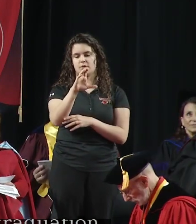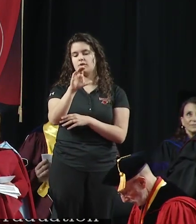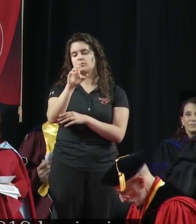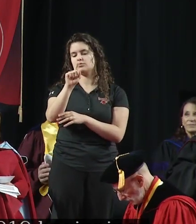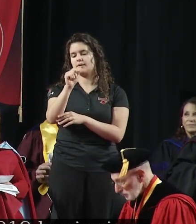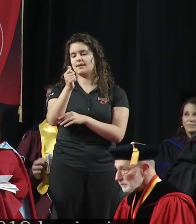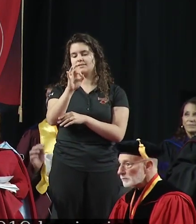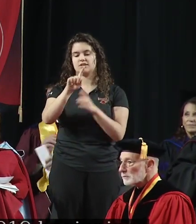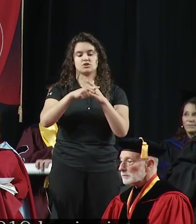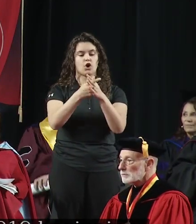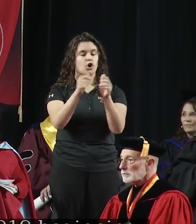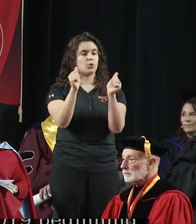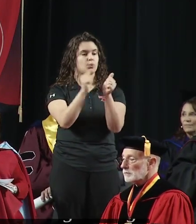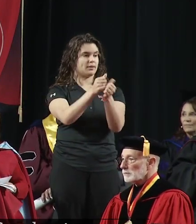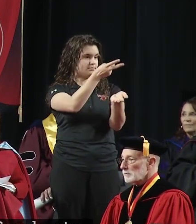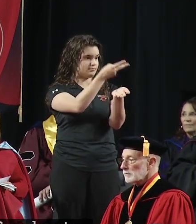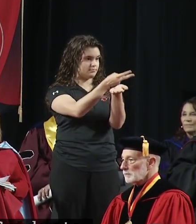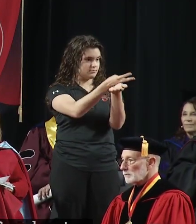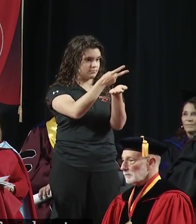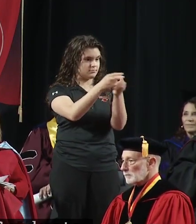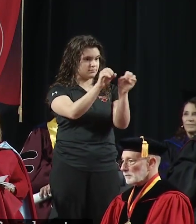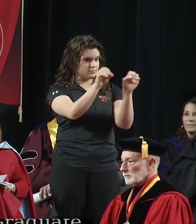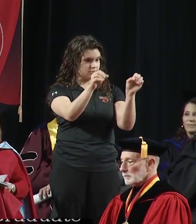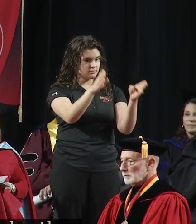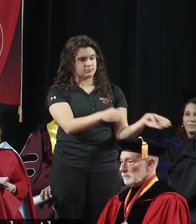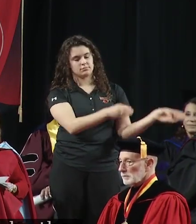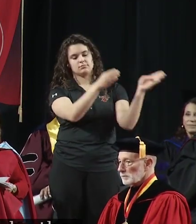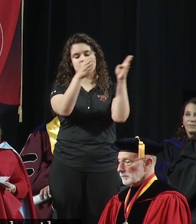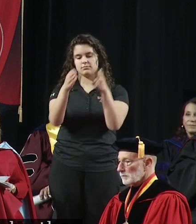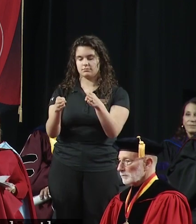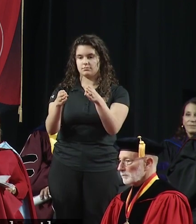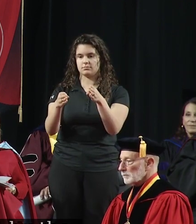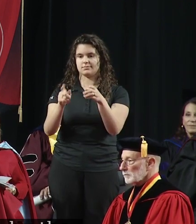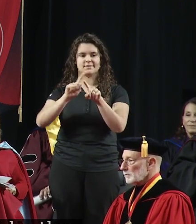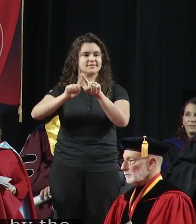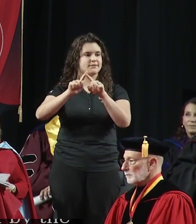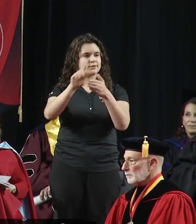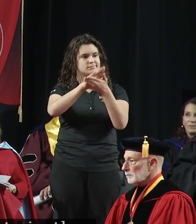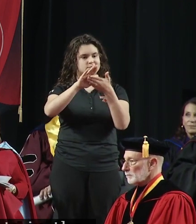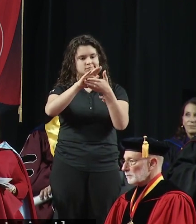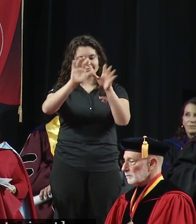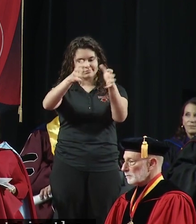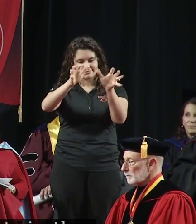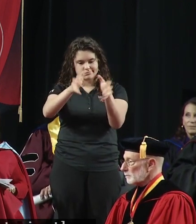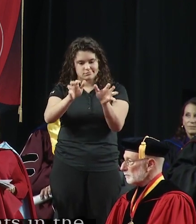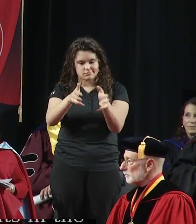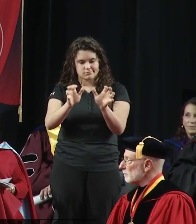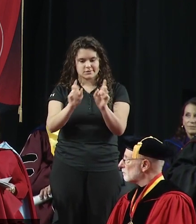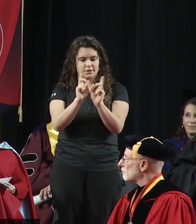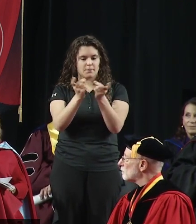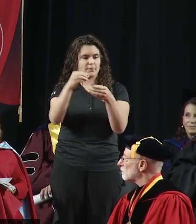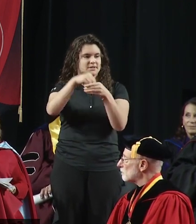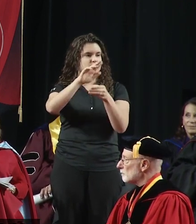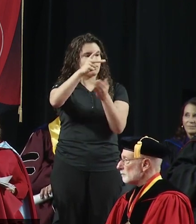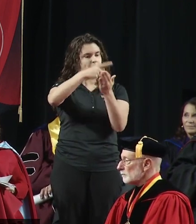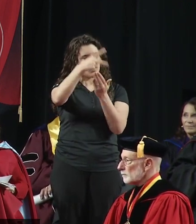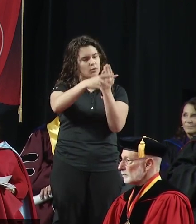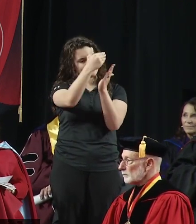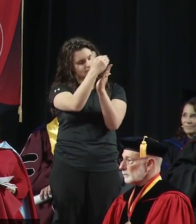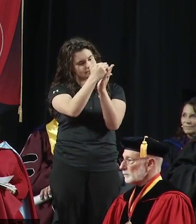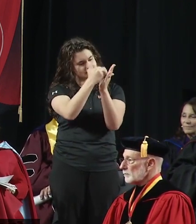beginning with the College of Graduate Studies, followed by the academic departments in the order in which they are published in the program.